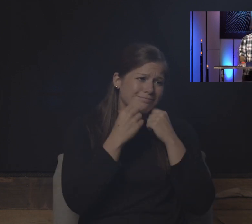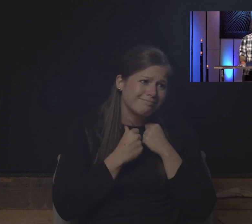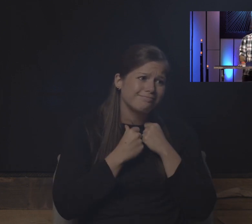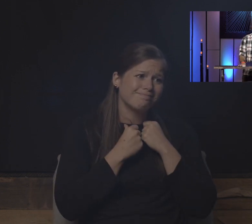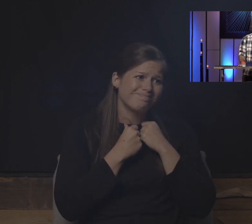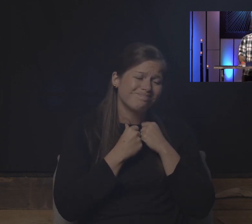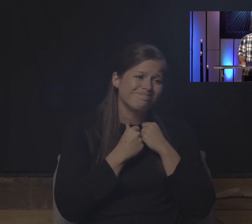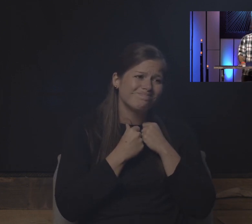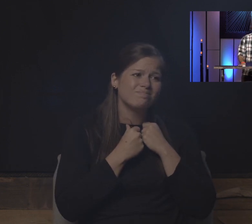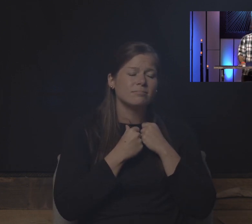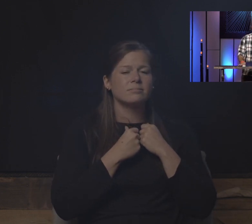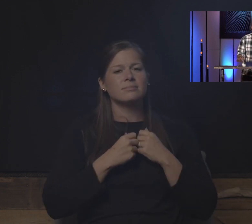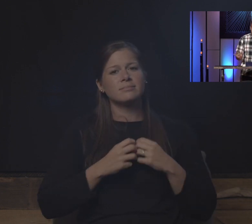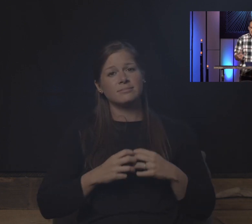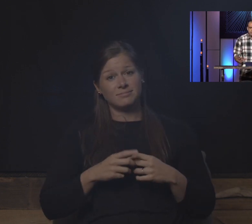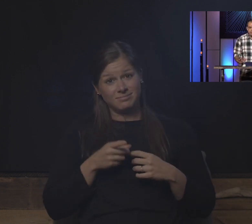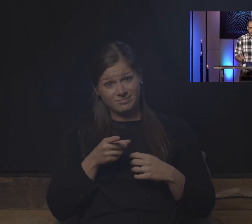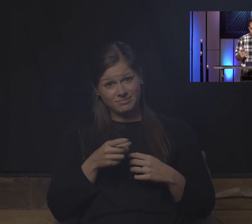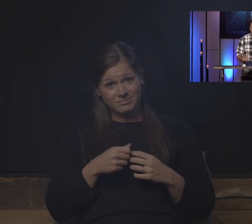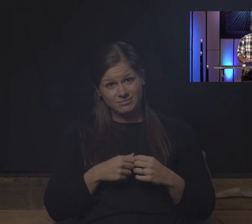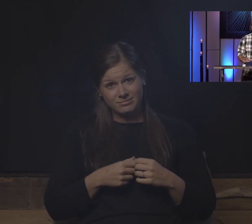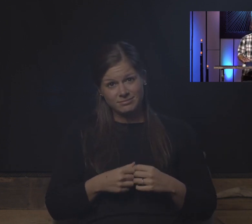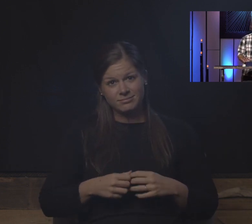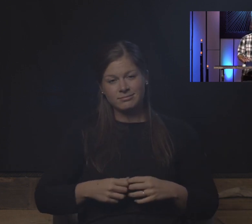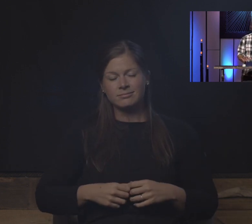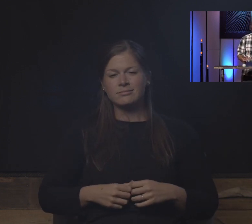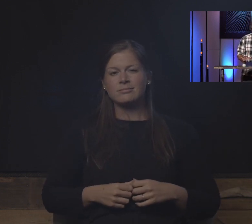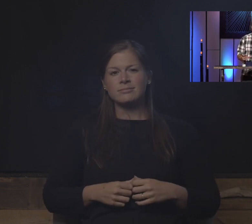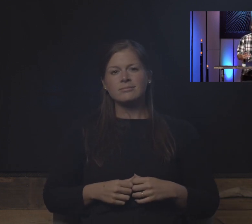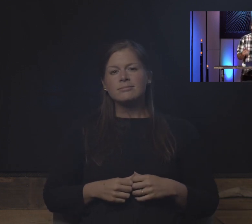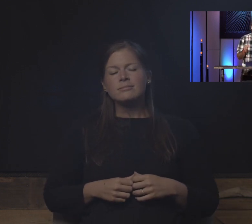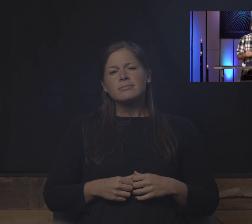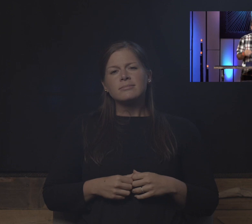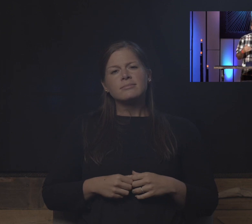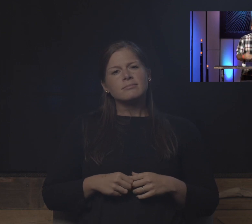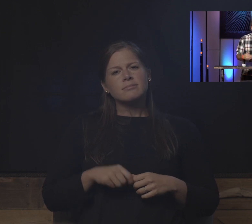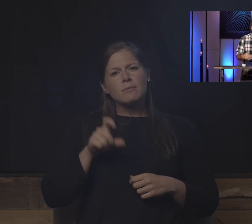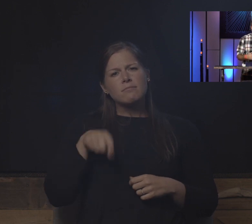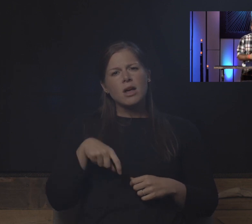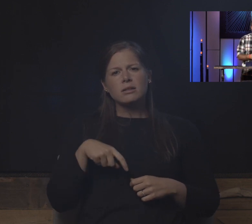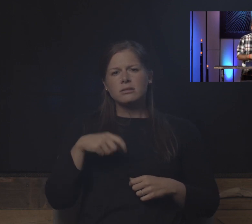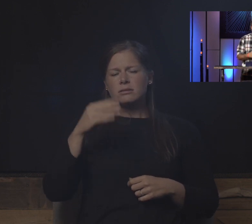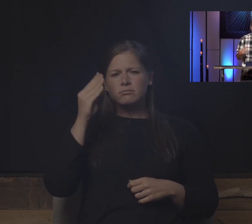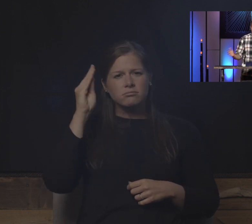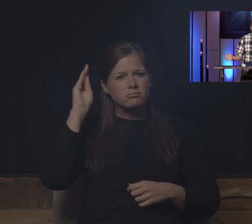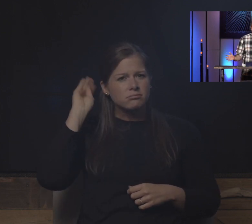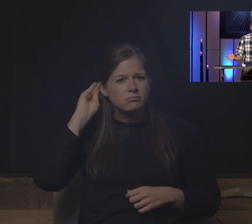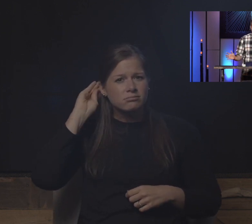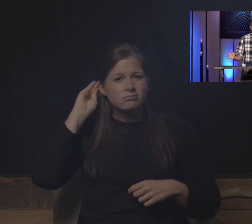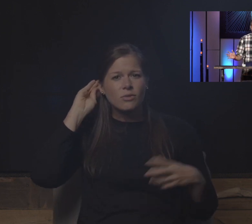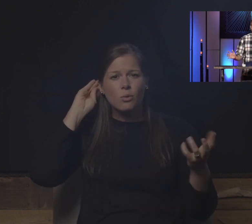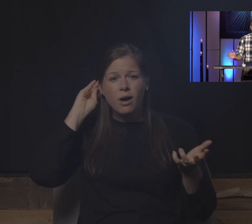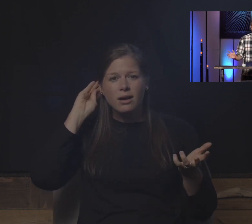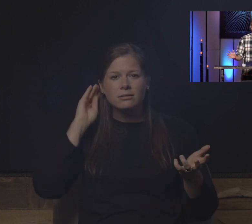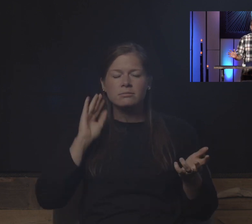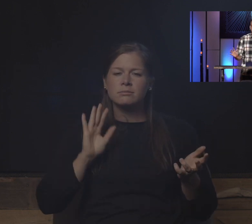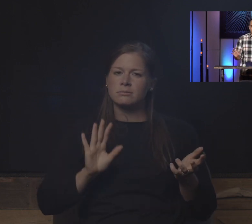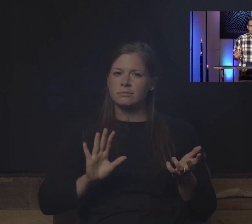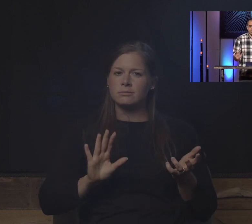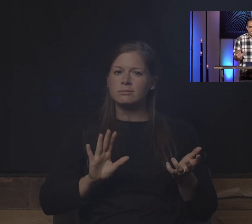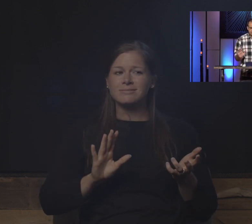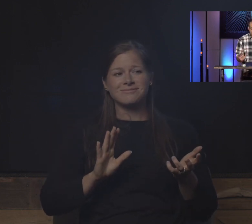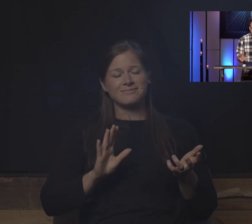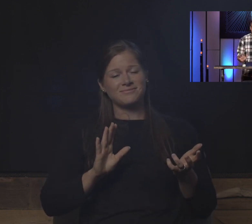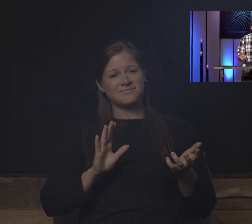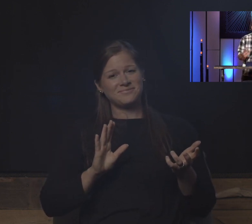our culture, we should never forget that we were once no different than the